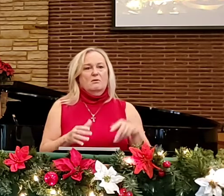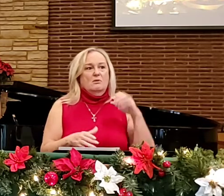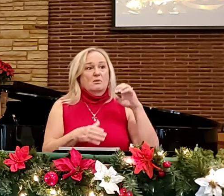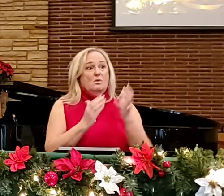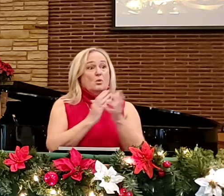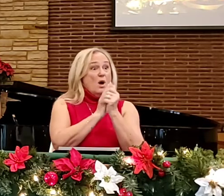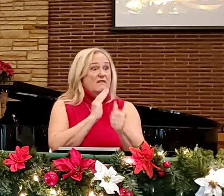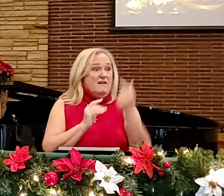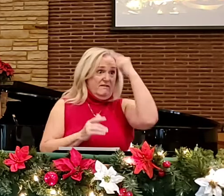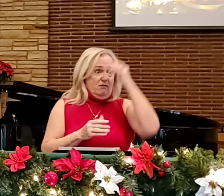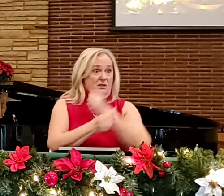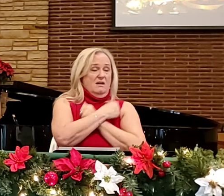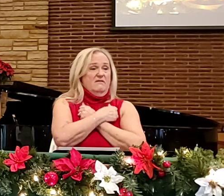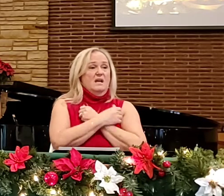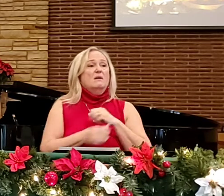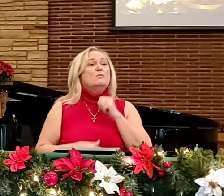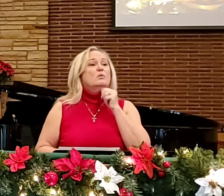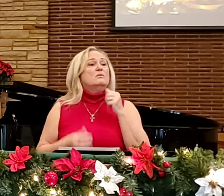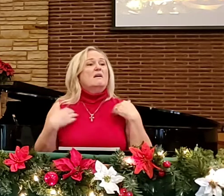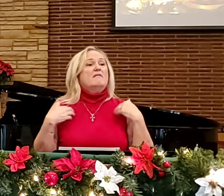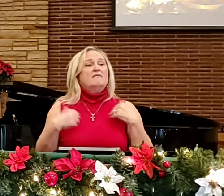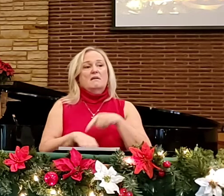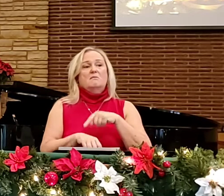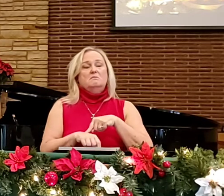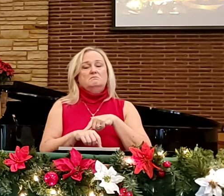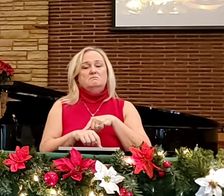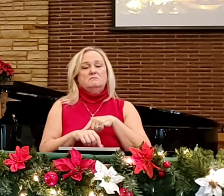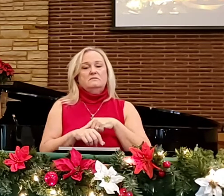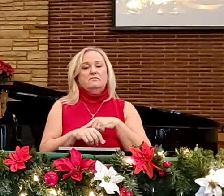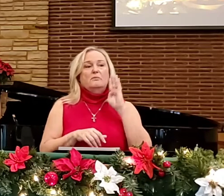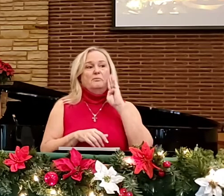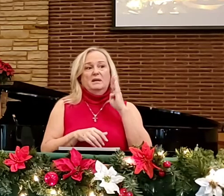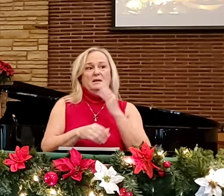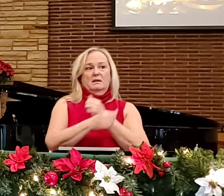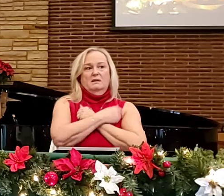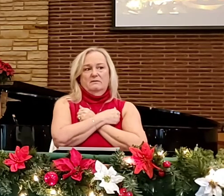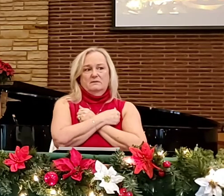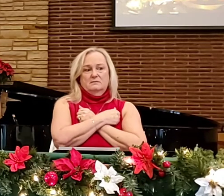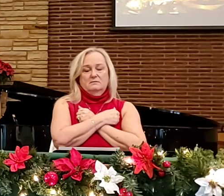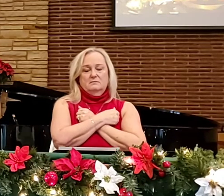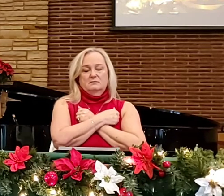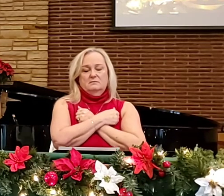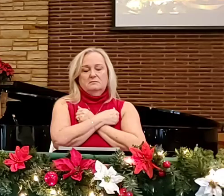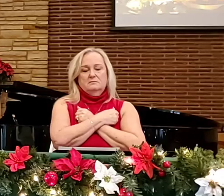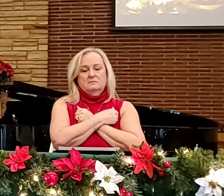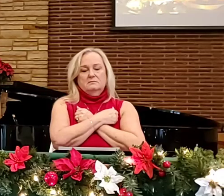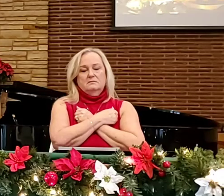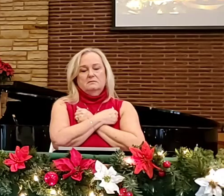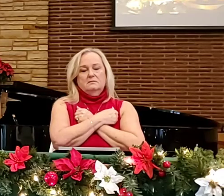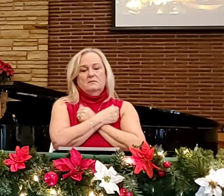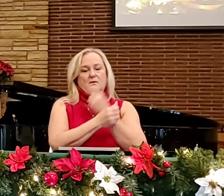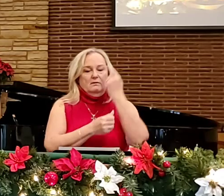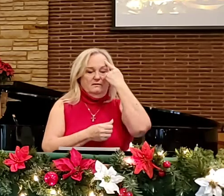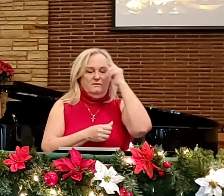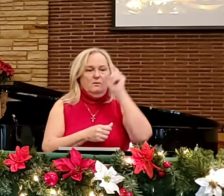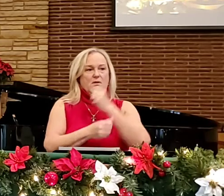I won't have time for being loved or for